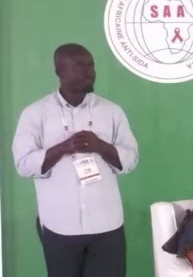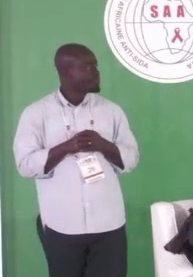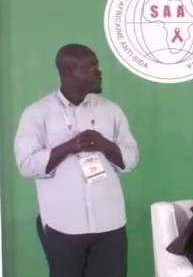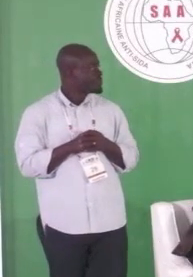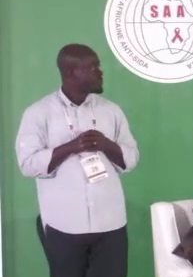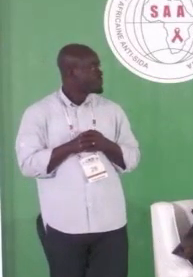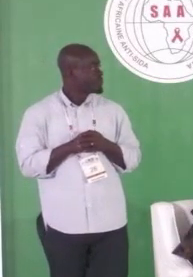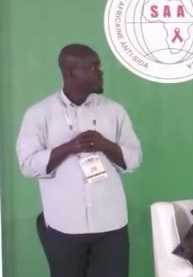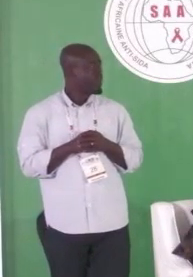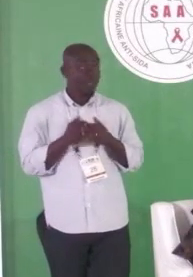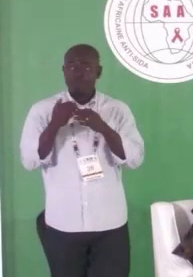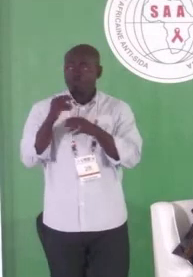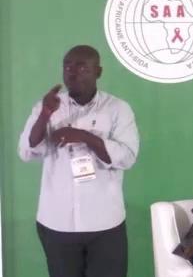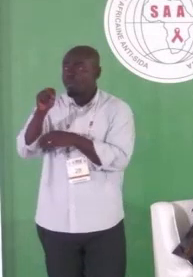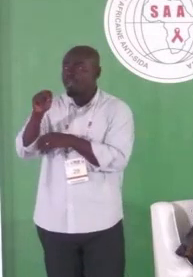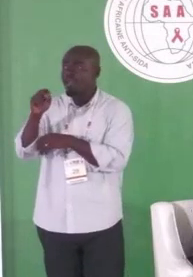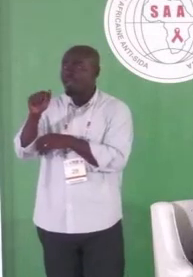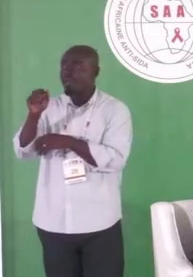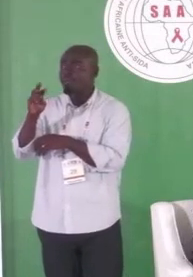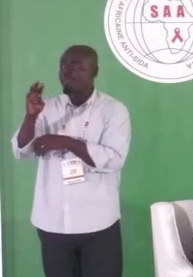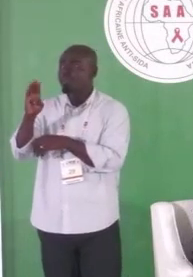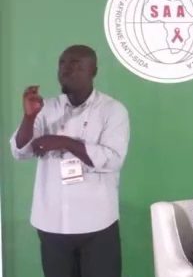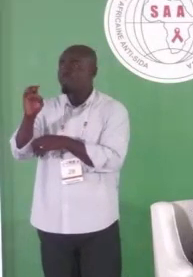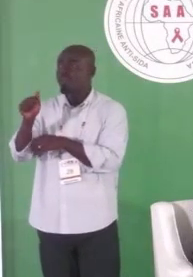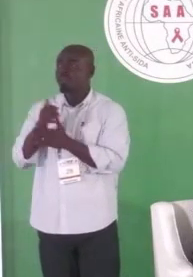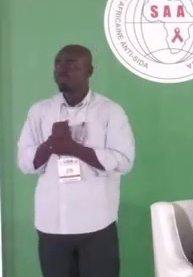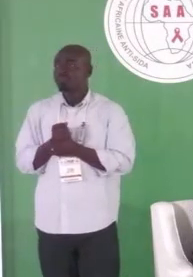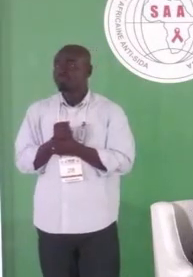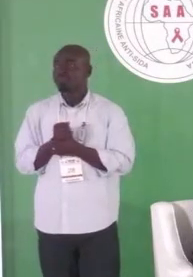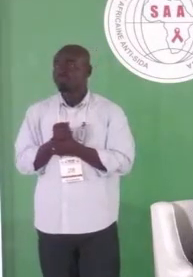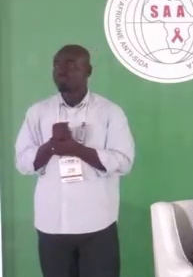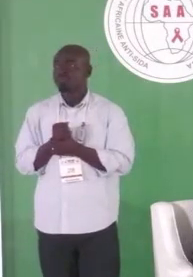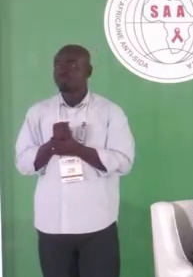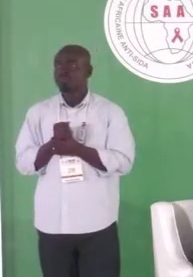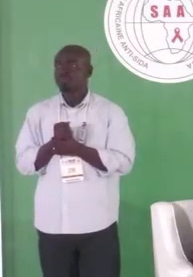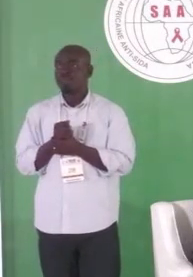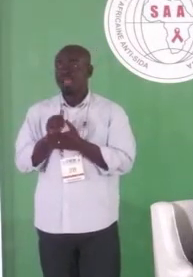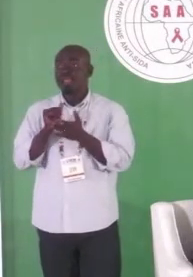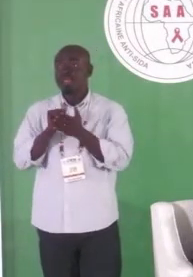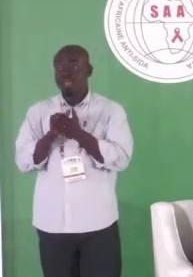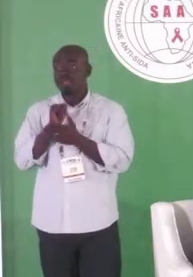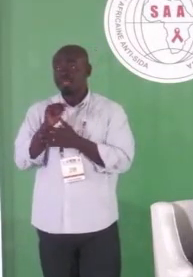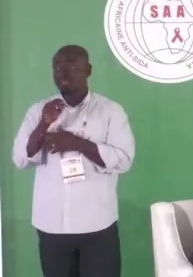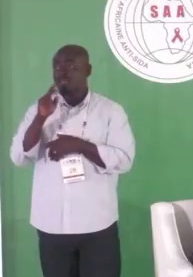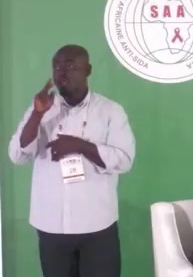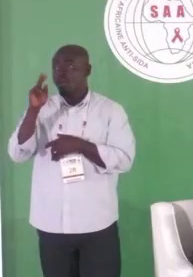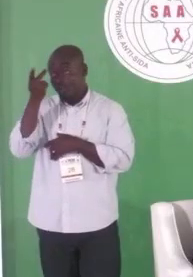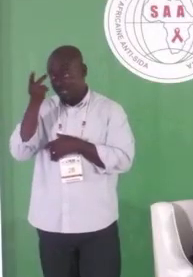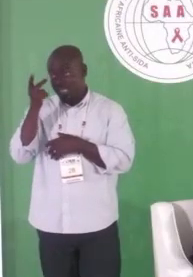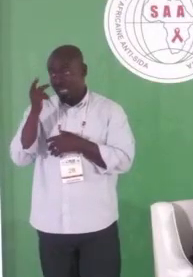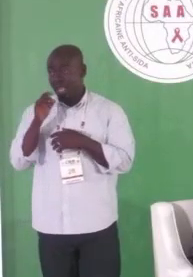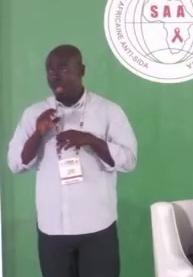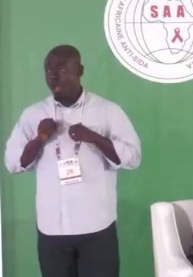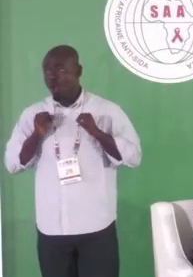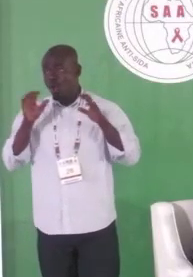was from Namibia, Naomi Shopola, and honestly, that is political commitment.